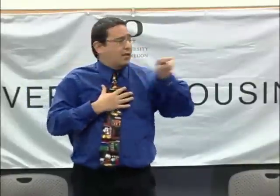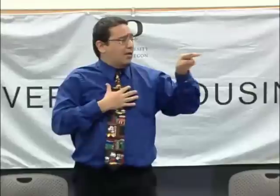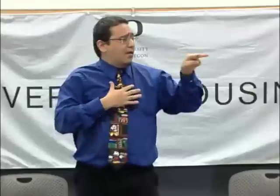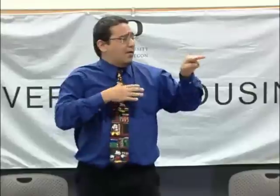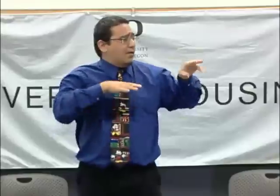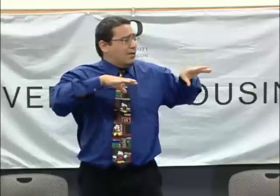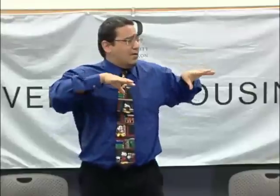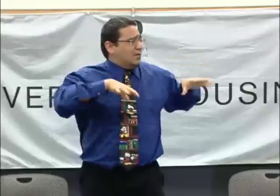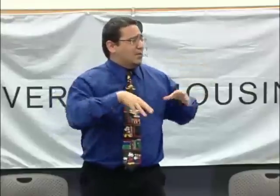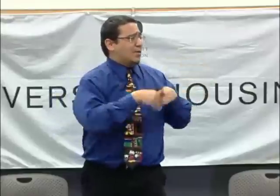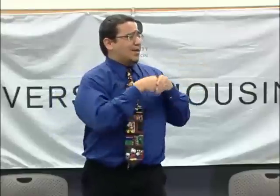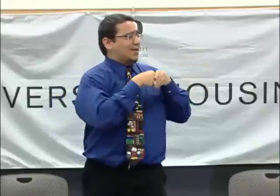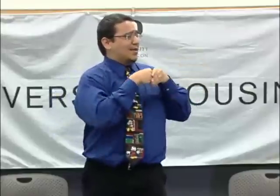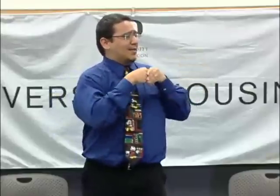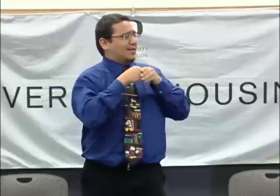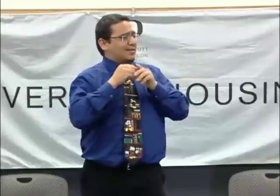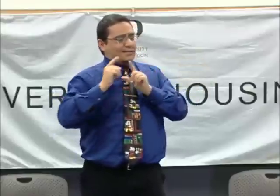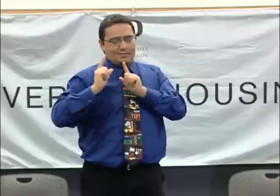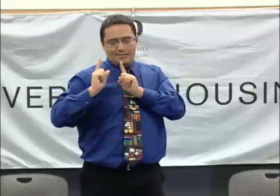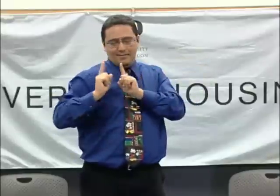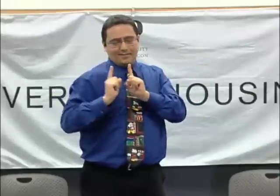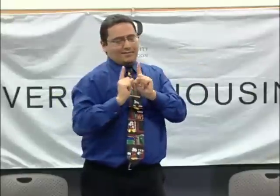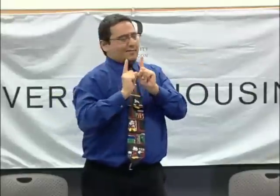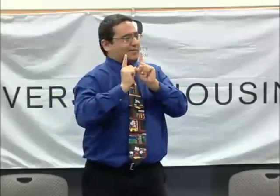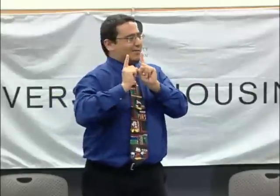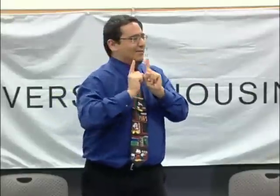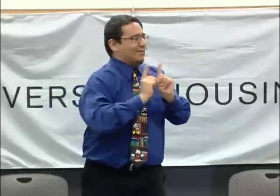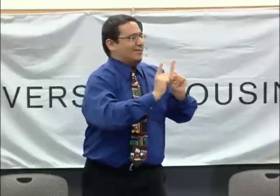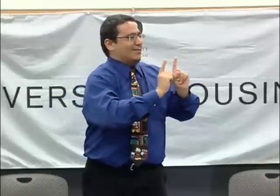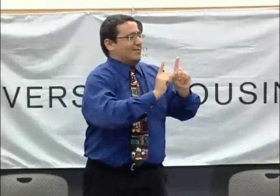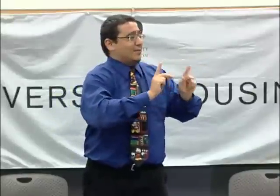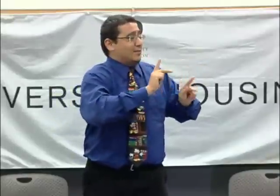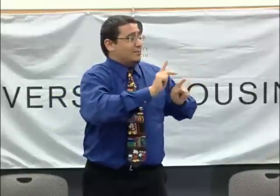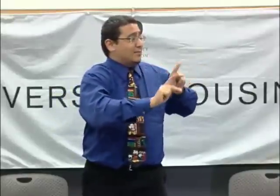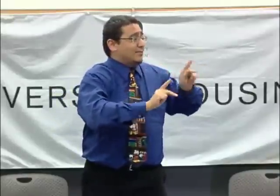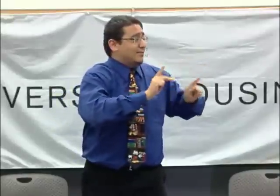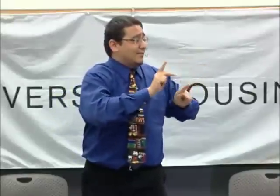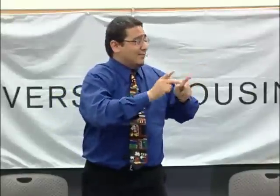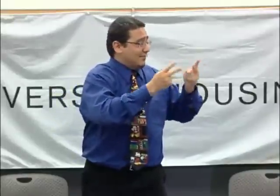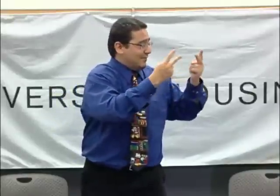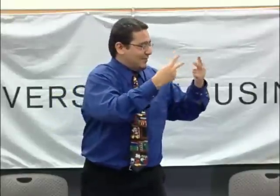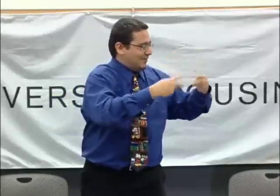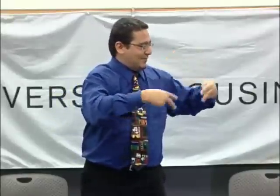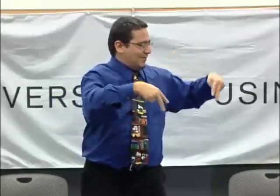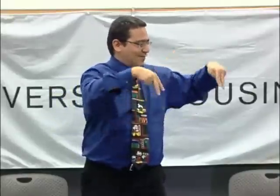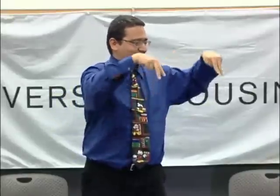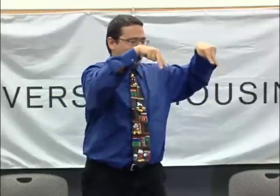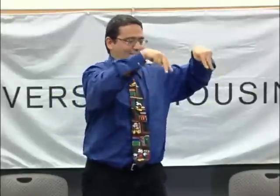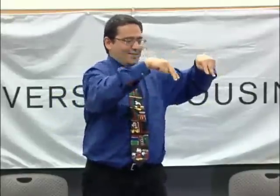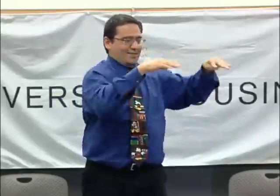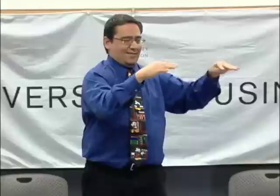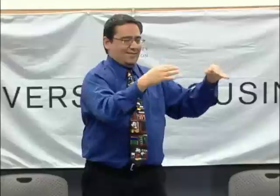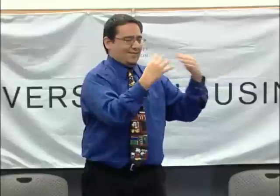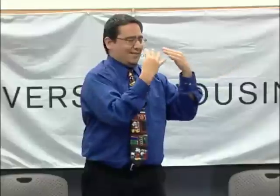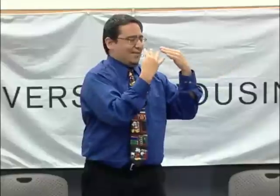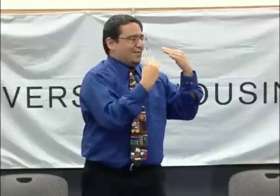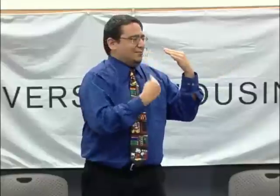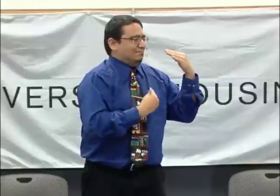Inspiration. People